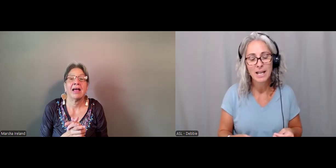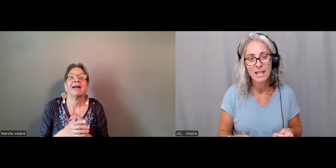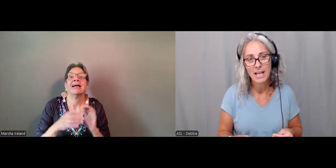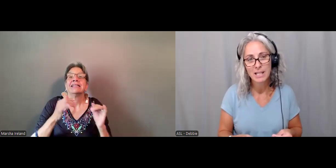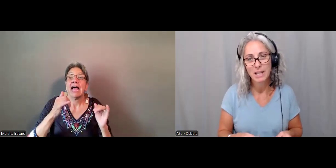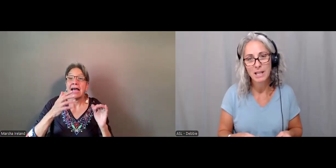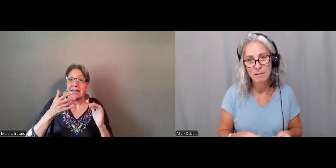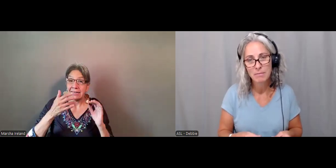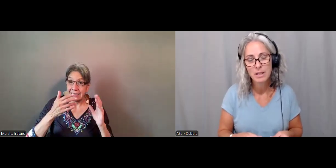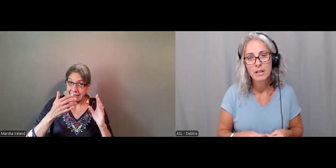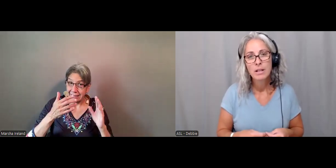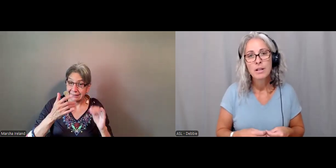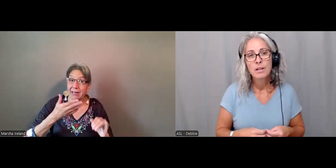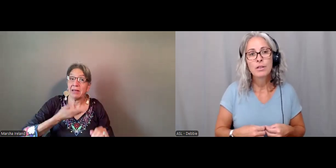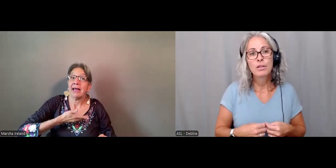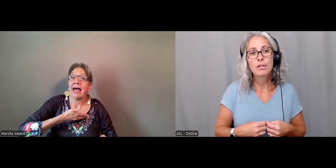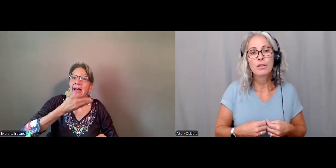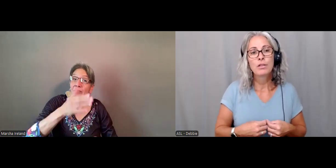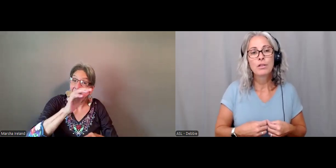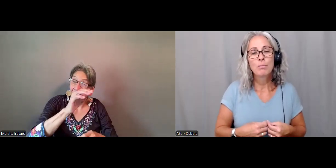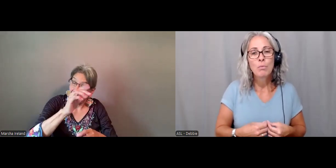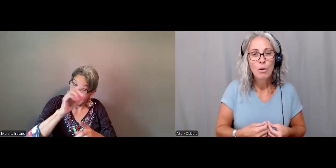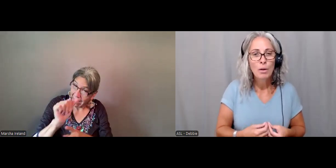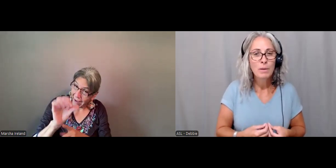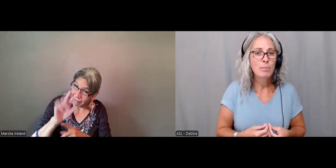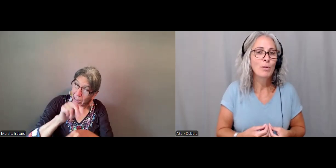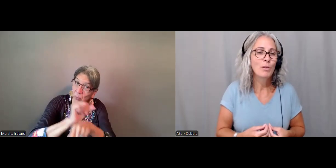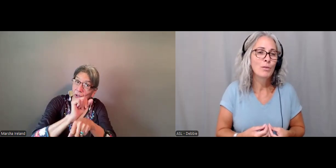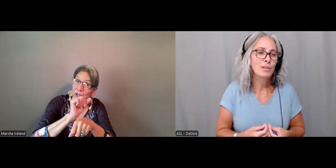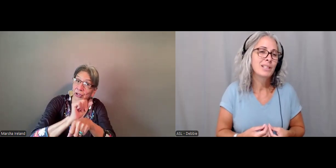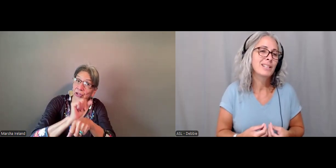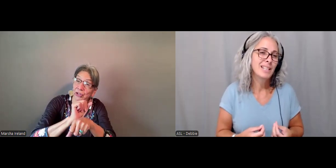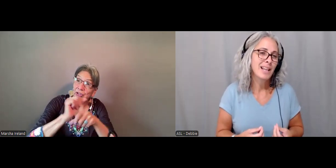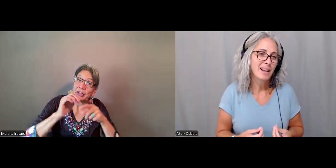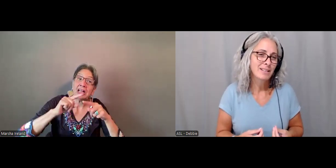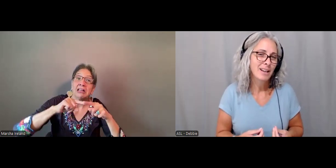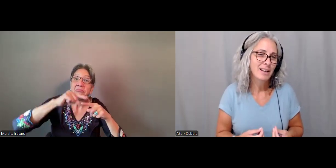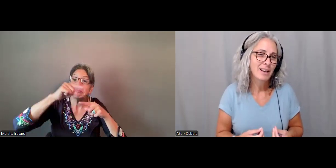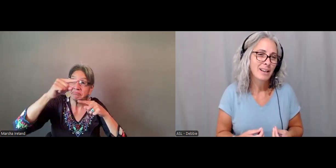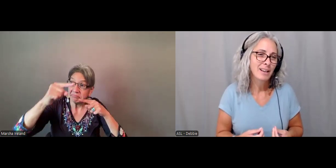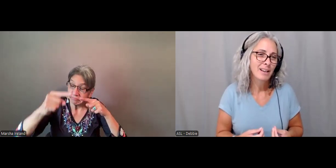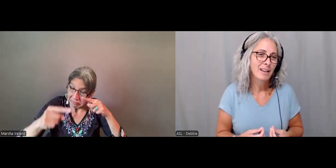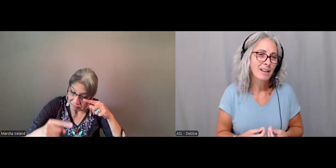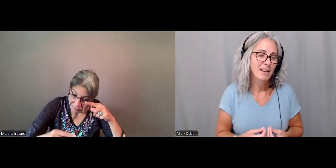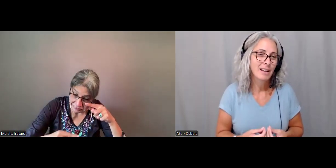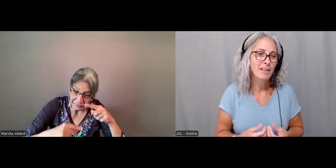of identity has become, the more people see that, and the